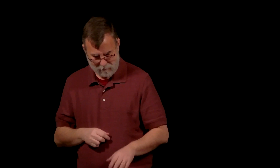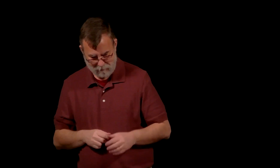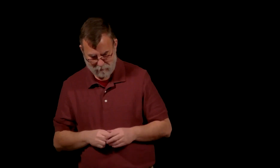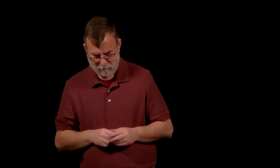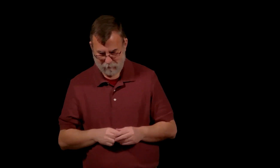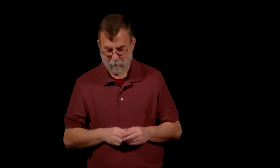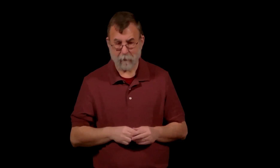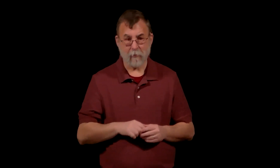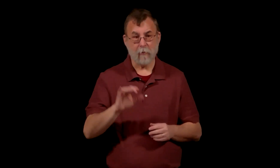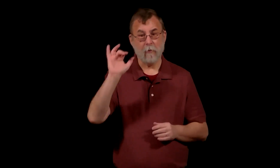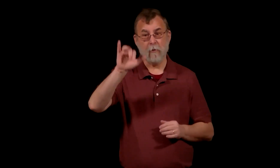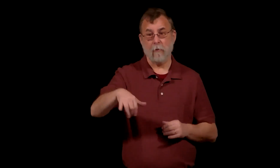right?